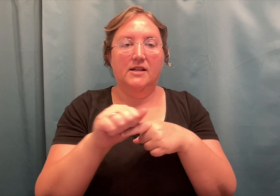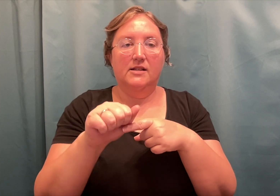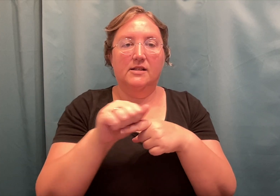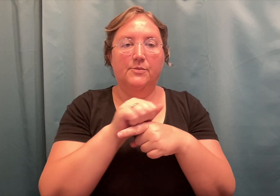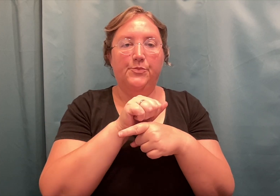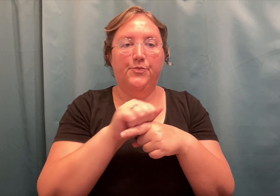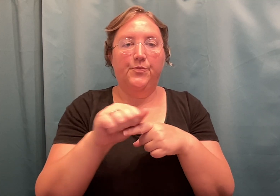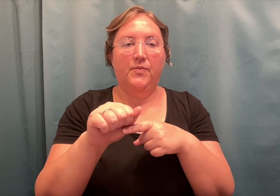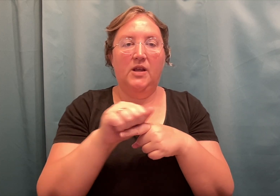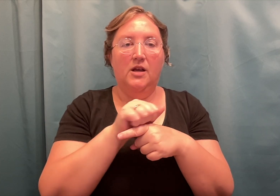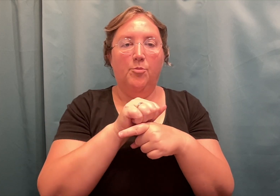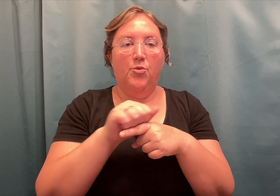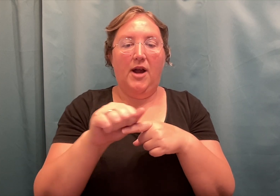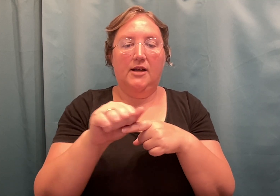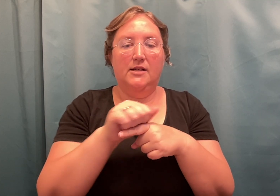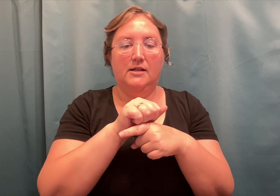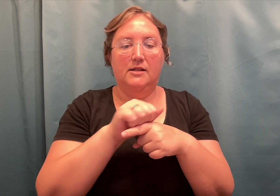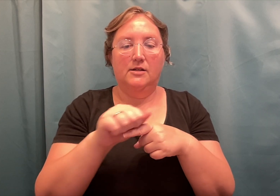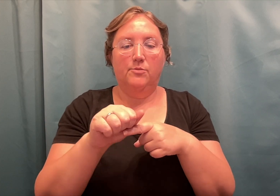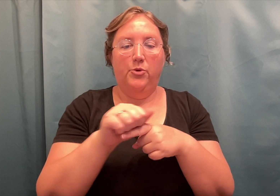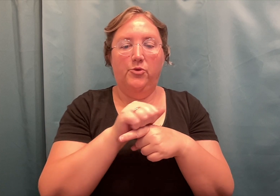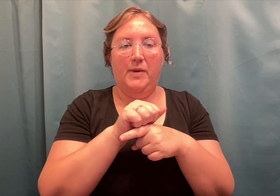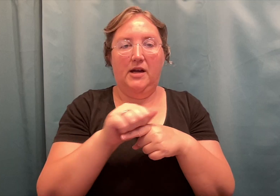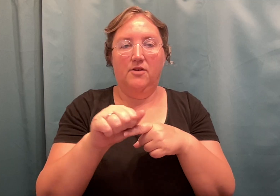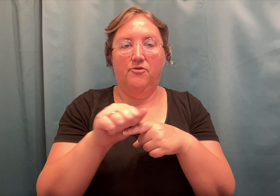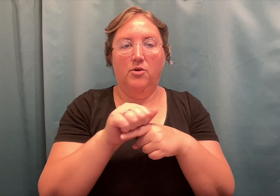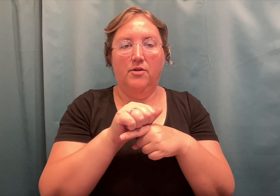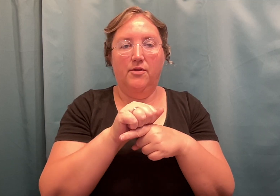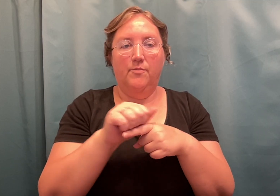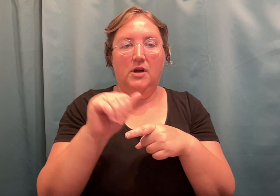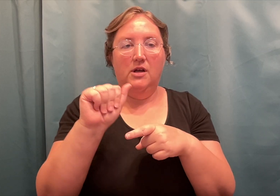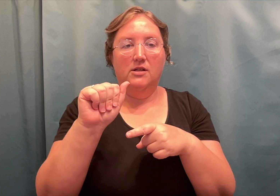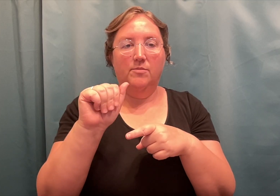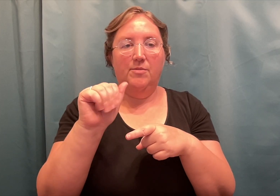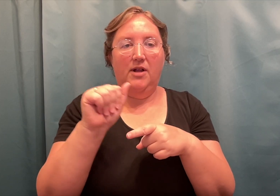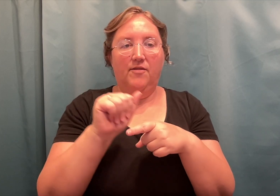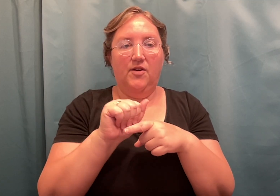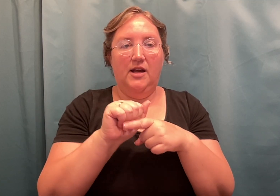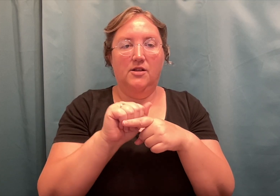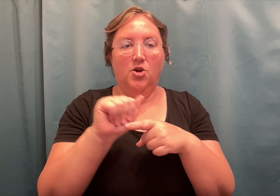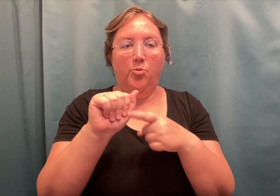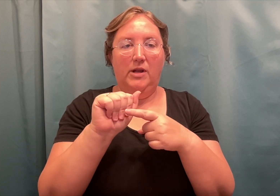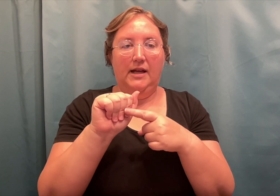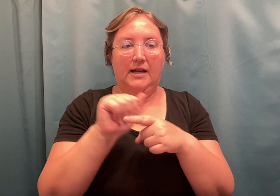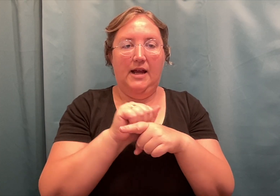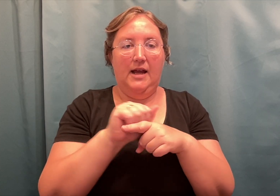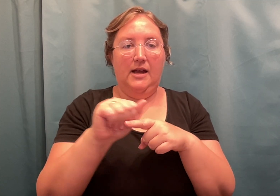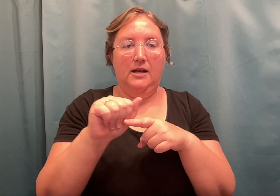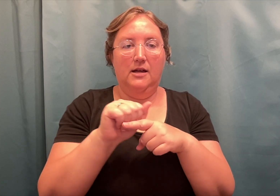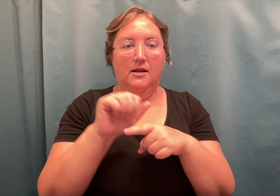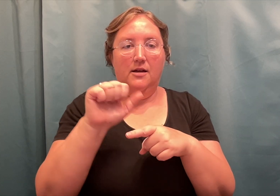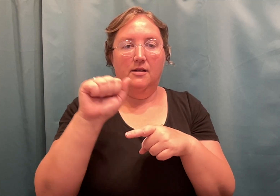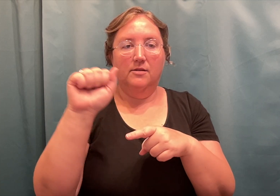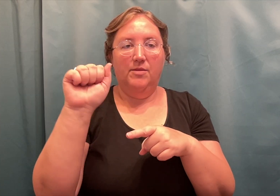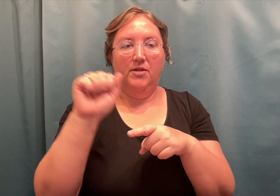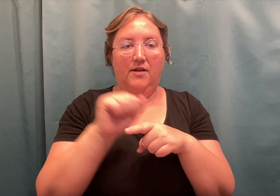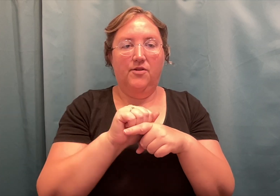Practice. Practice. Moves back and forth. Some people have their hands open like an A, and some people have their